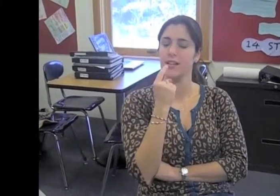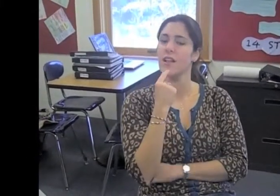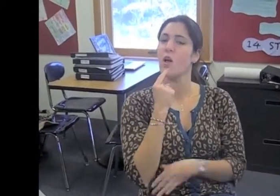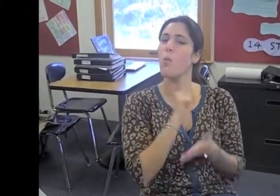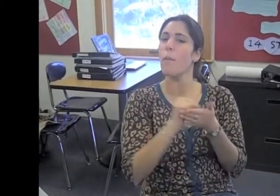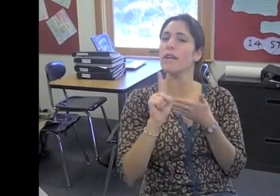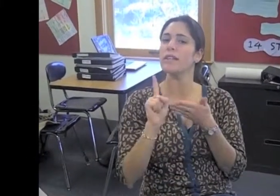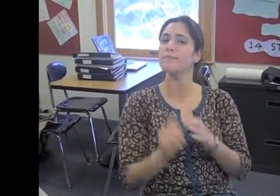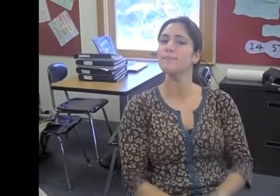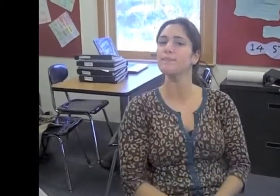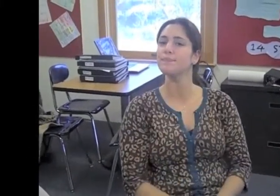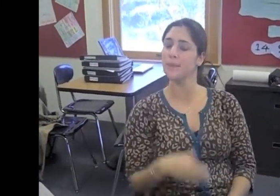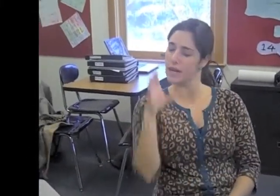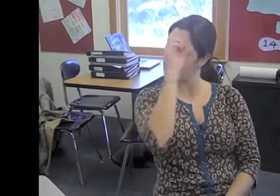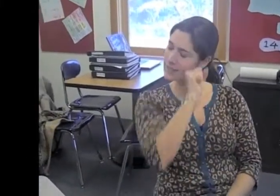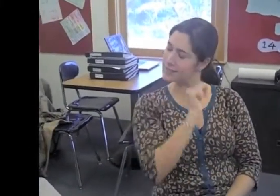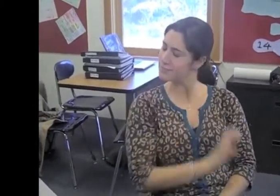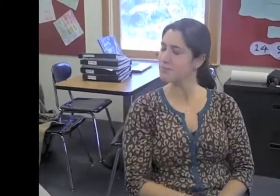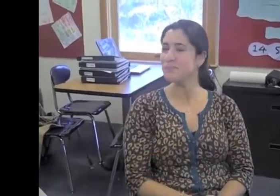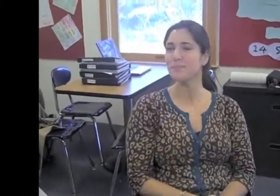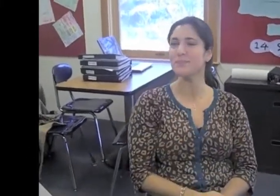I would guess a week. Just throwing it out there.